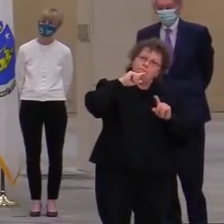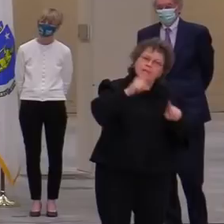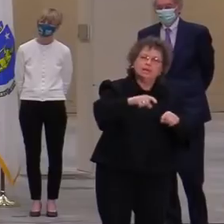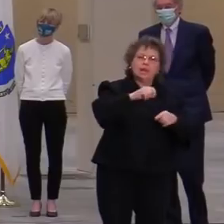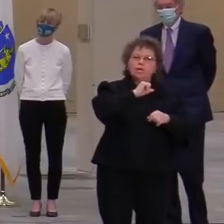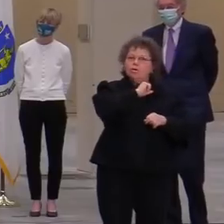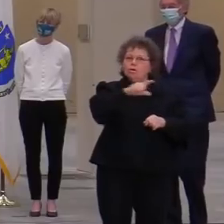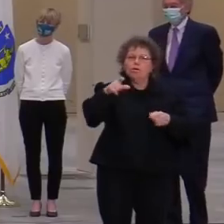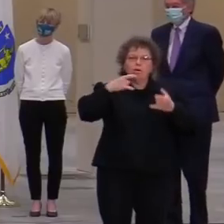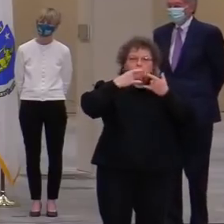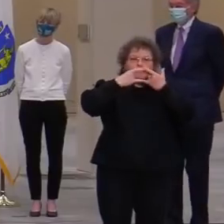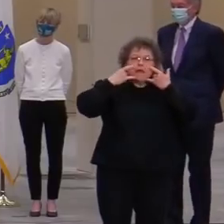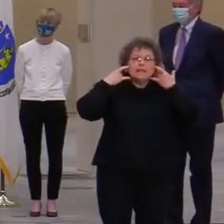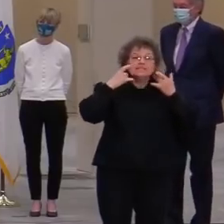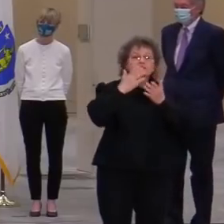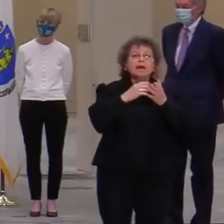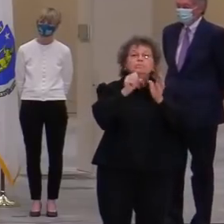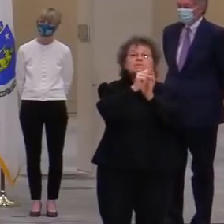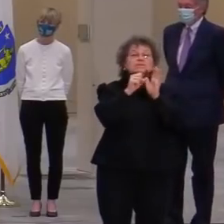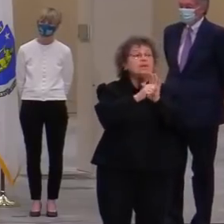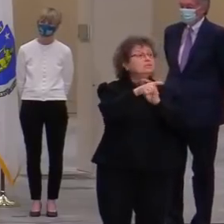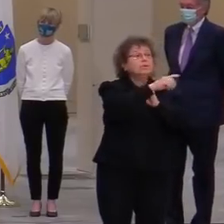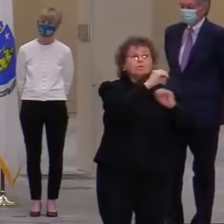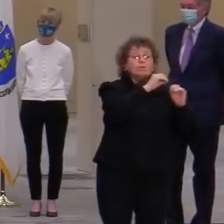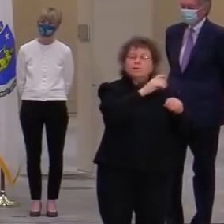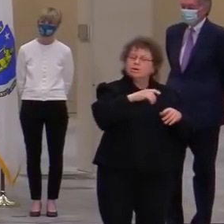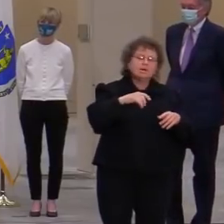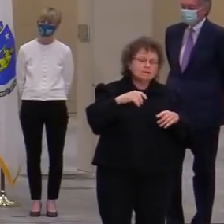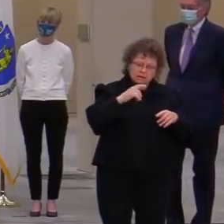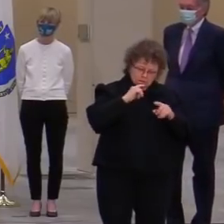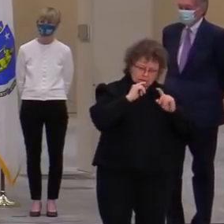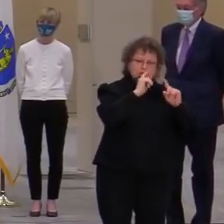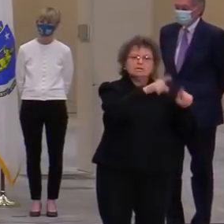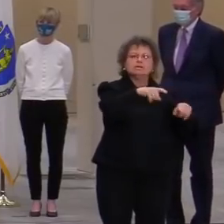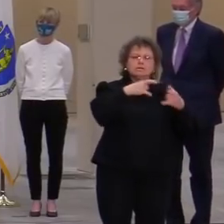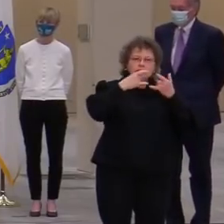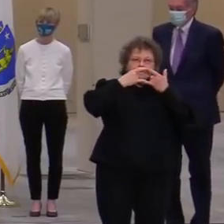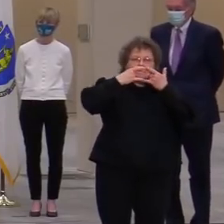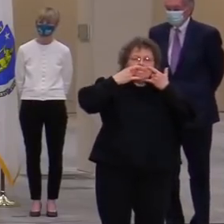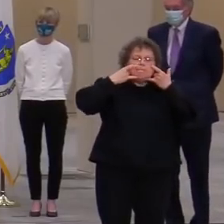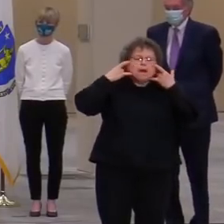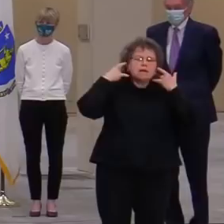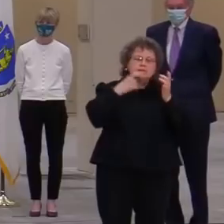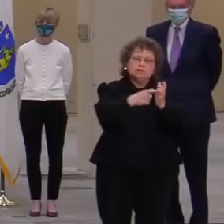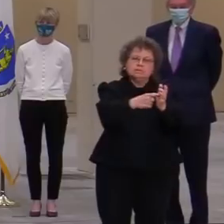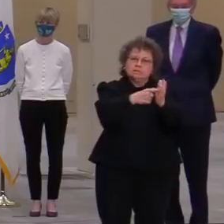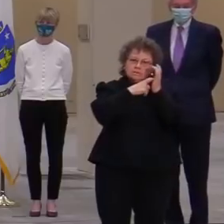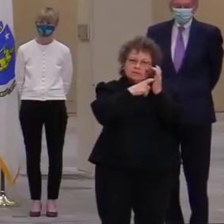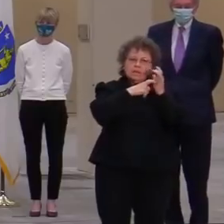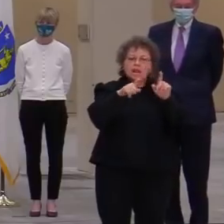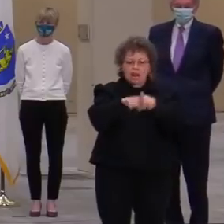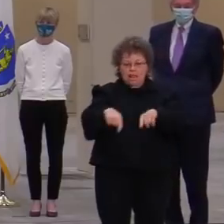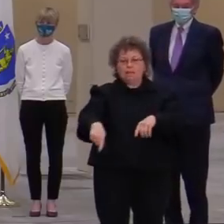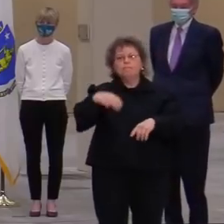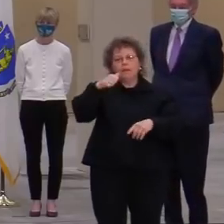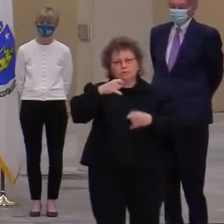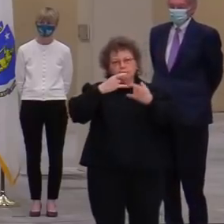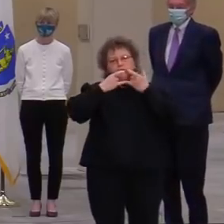that states were not having a mask mandate, as we do have in Massachusetts, I would ask citizens to mask regardless of the